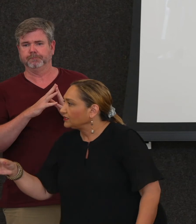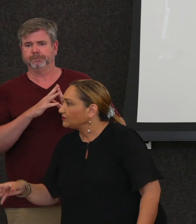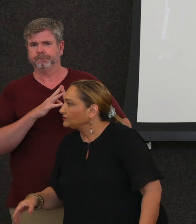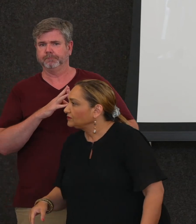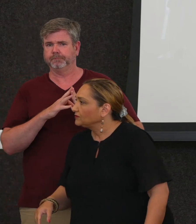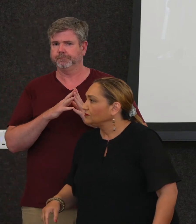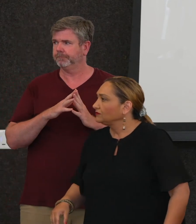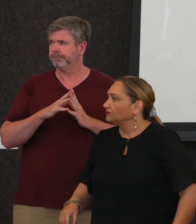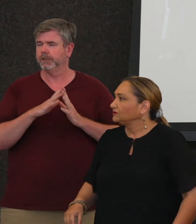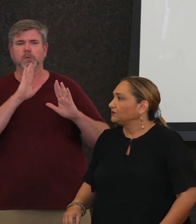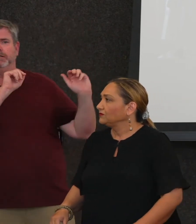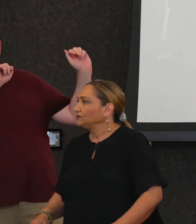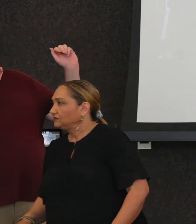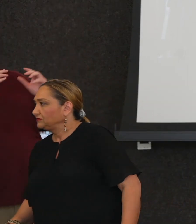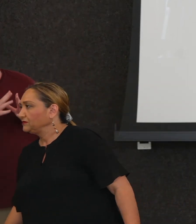say?